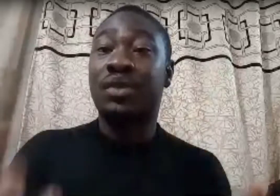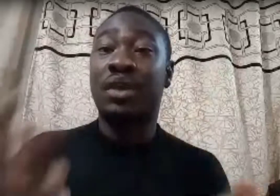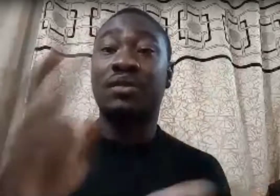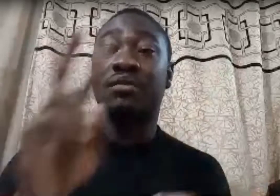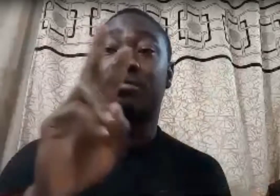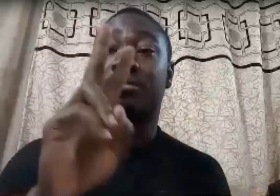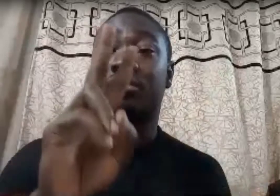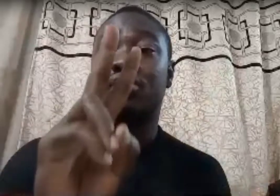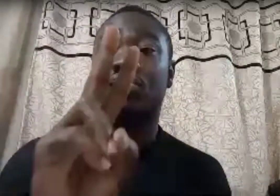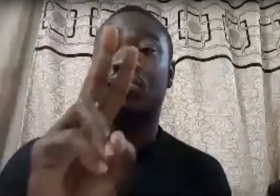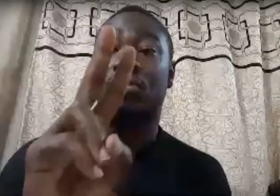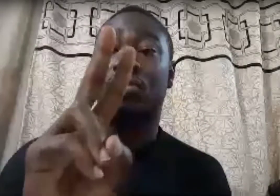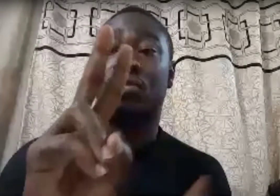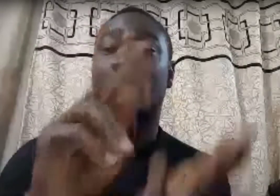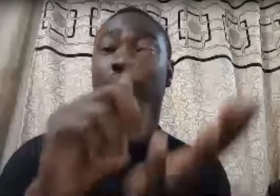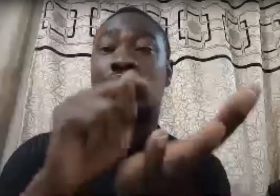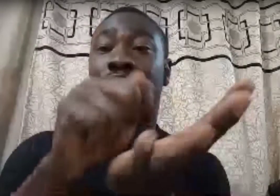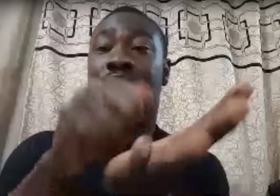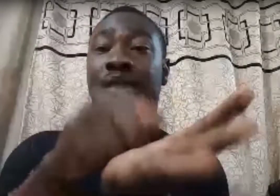2,000. Now, how do you sign 10,000?